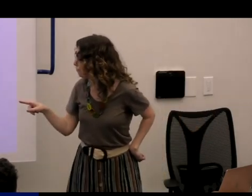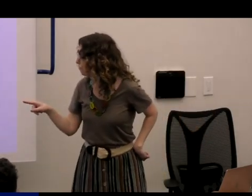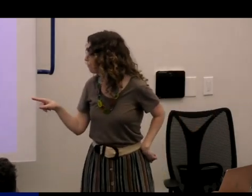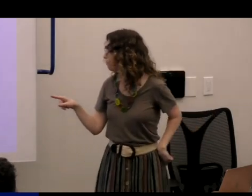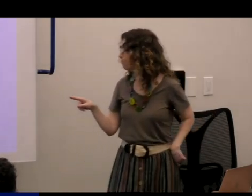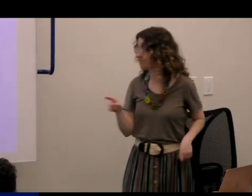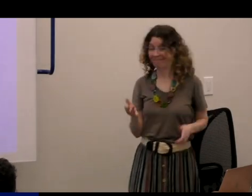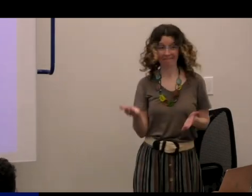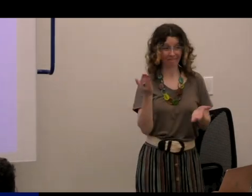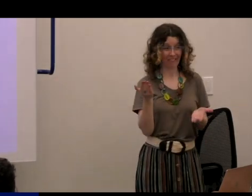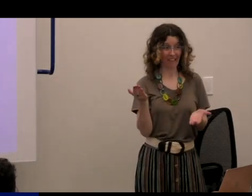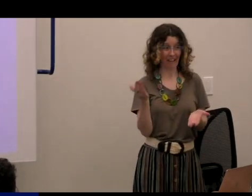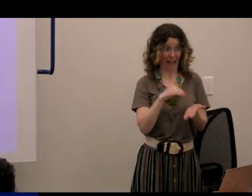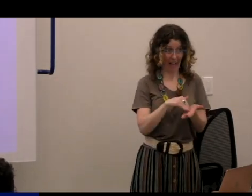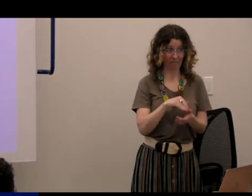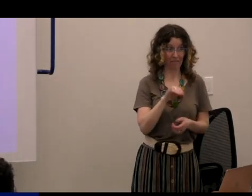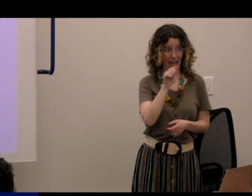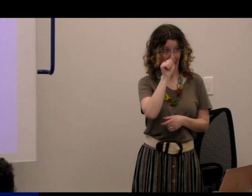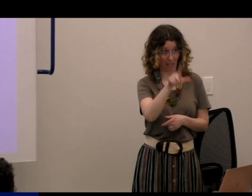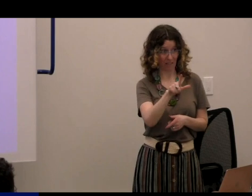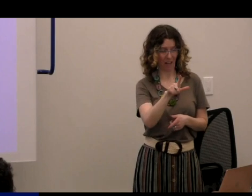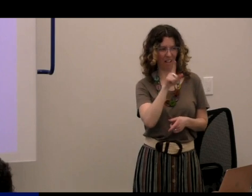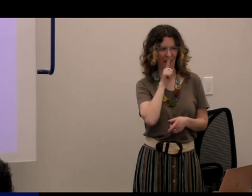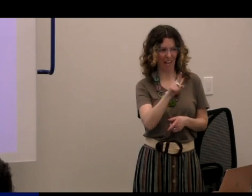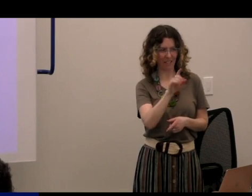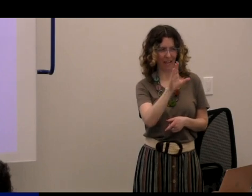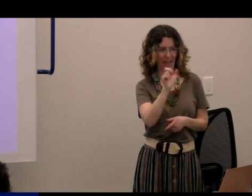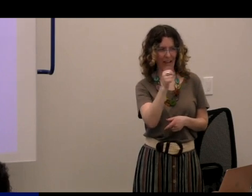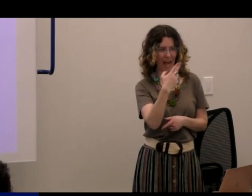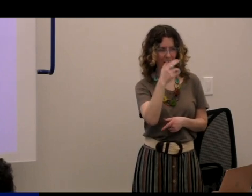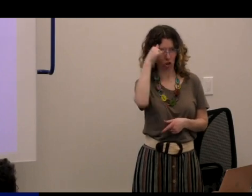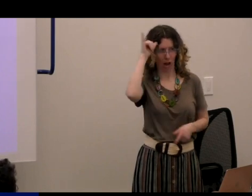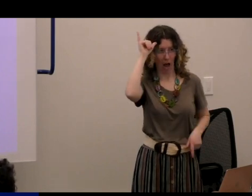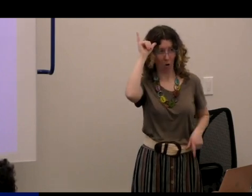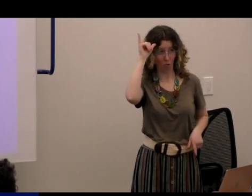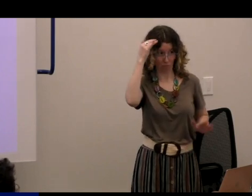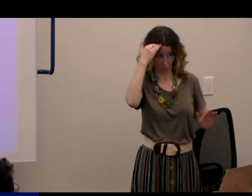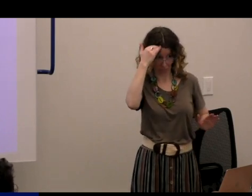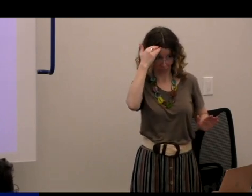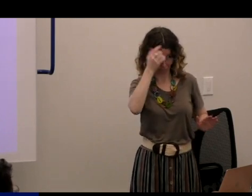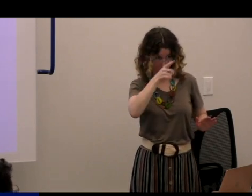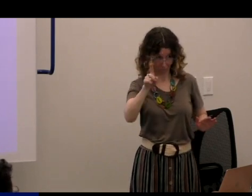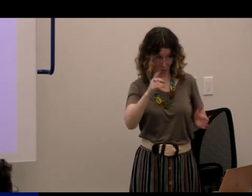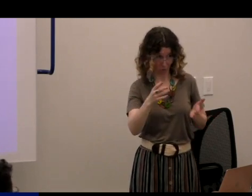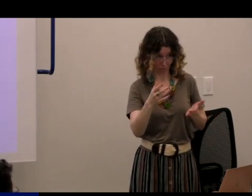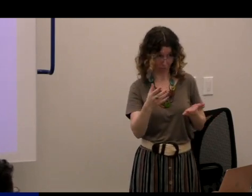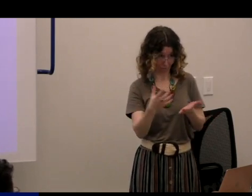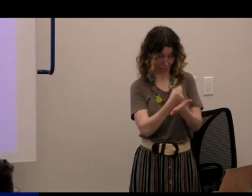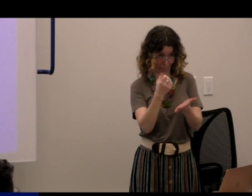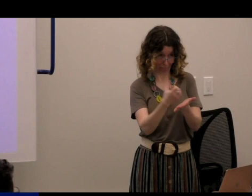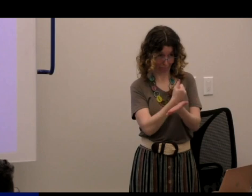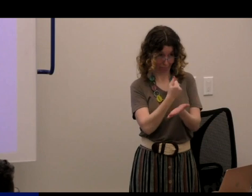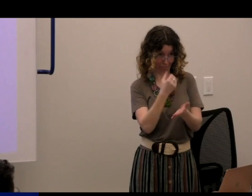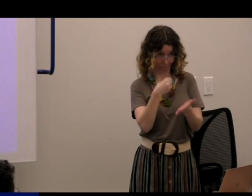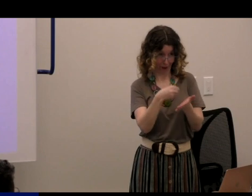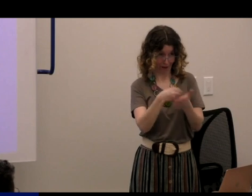same sort of importance and register. So here, and again, ASL is a sort of cash cow. Are you familiar with the